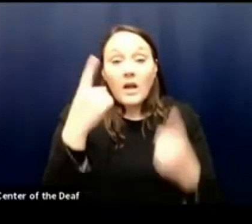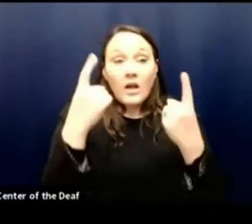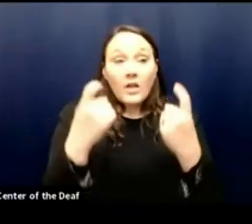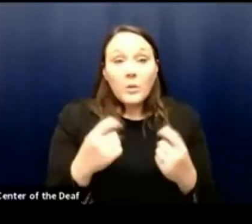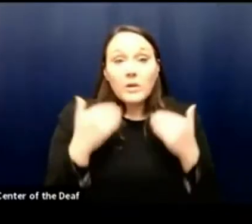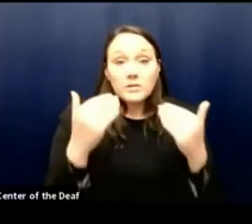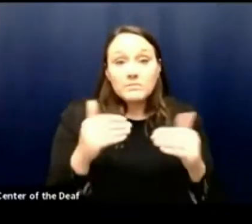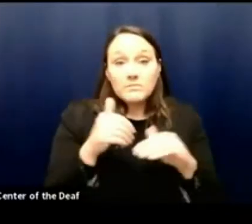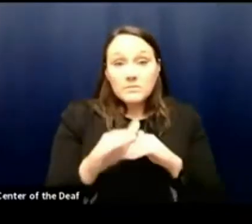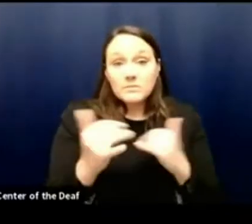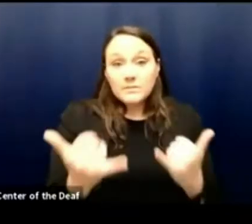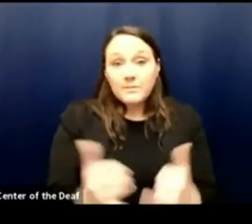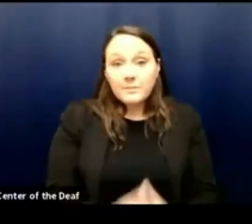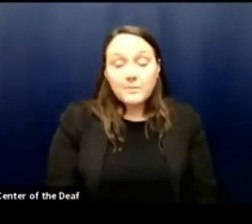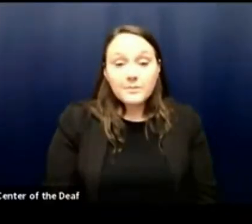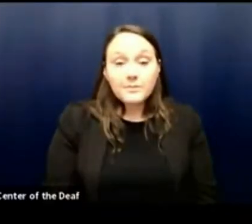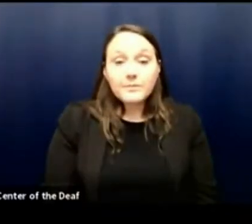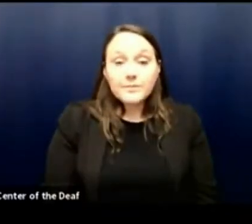submit them now.